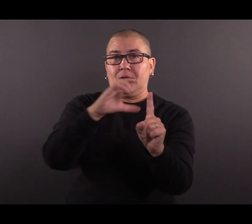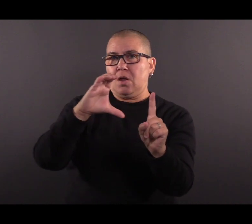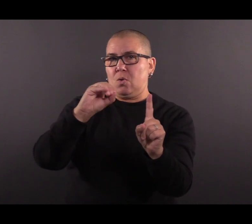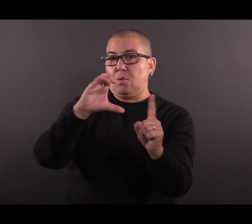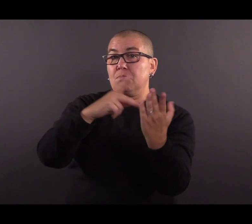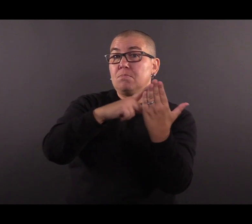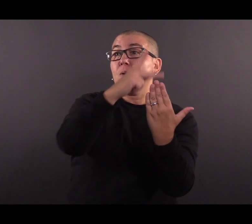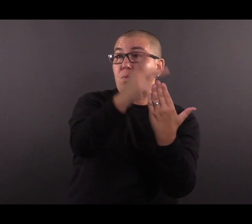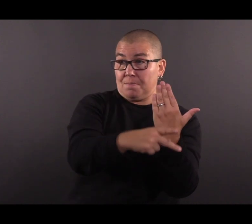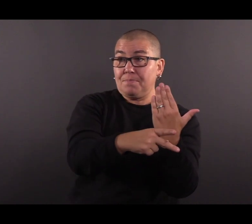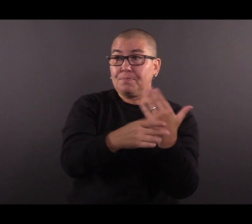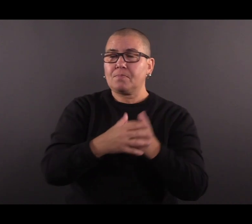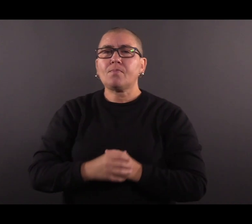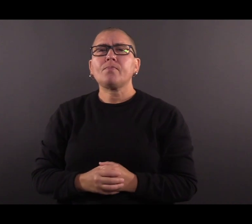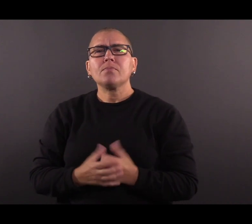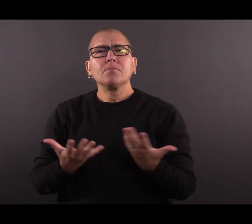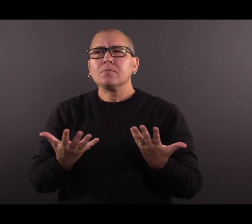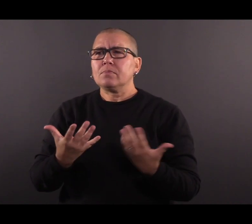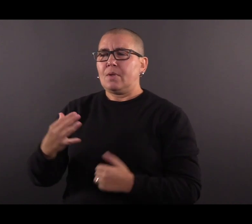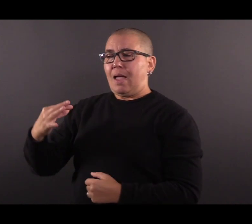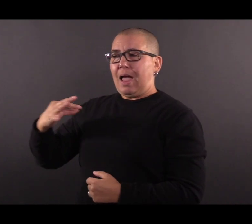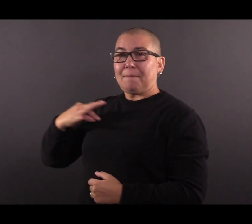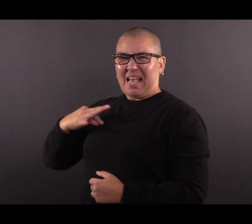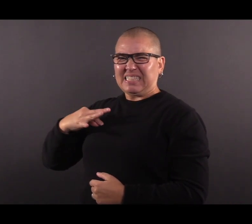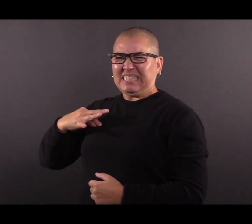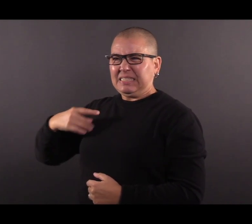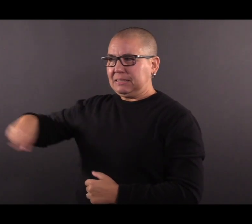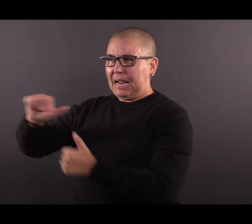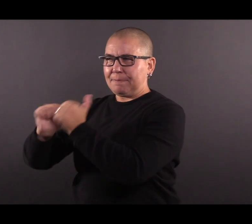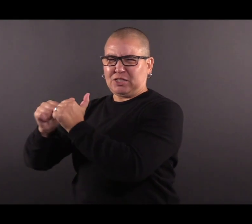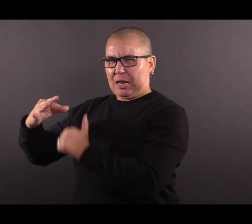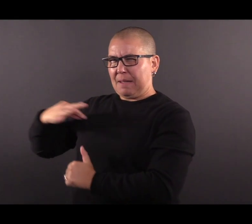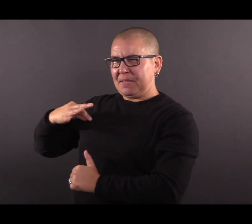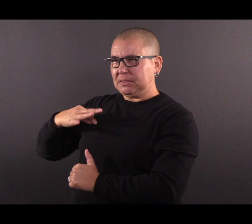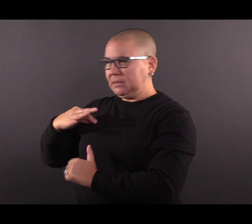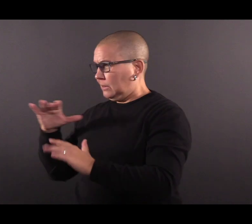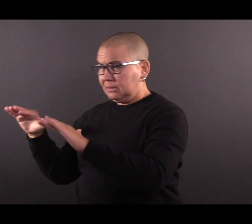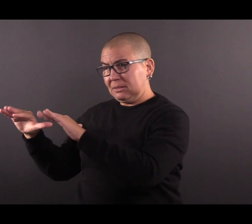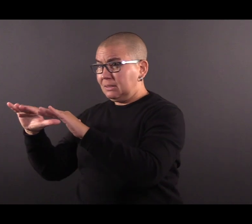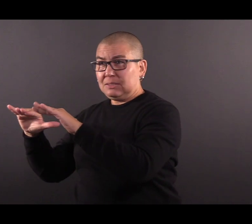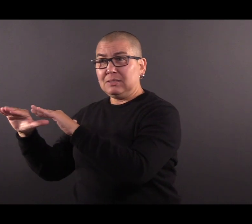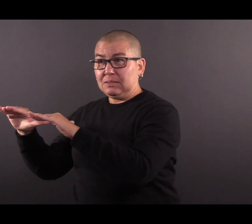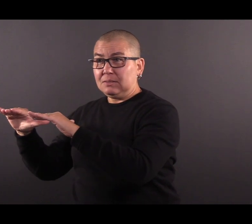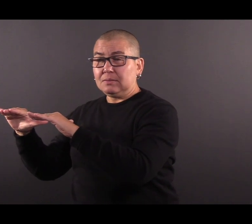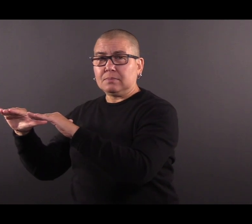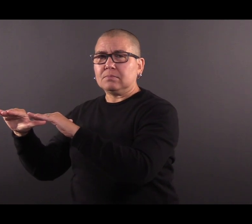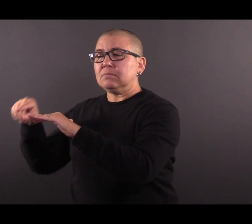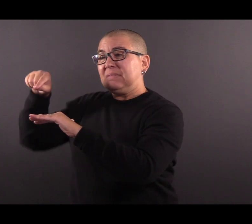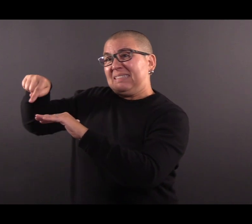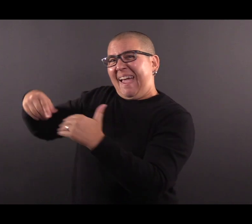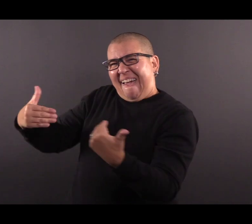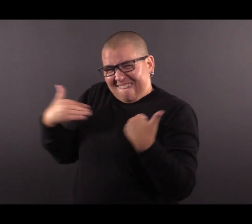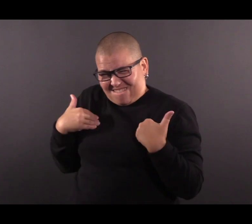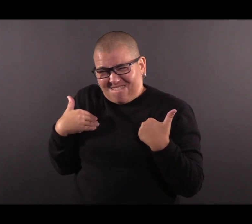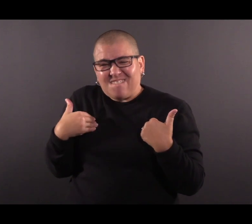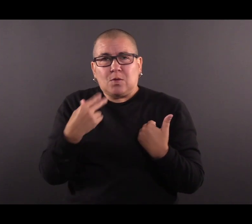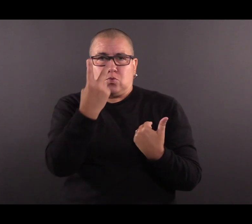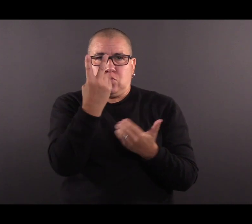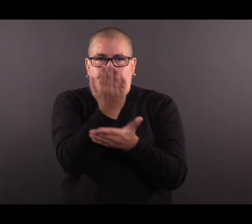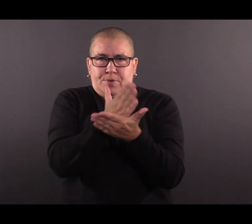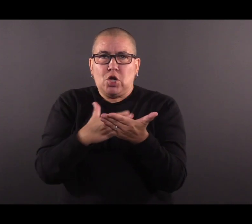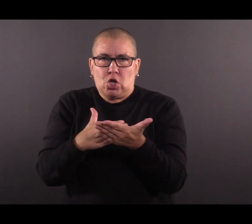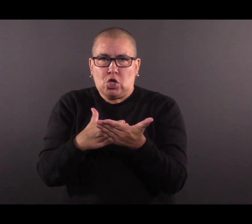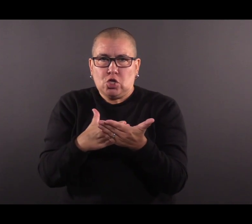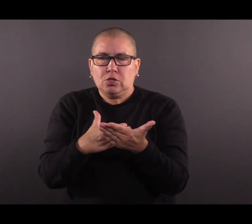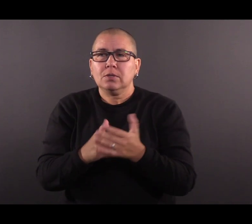program, via a competitive application process. There are two main parts to the annual